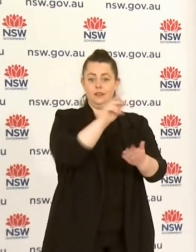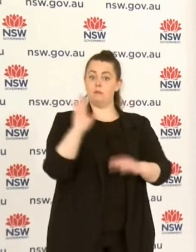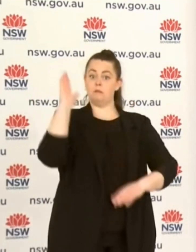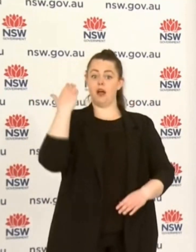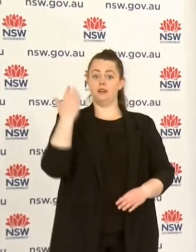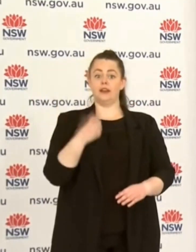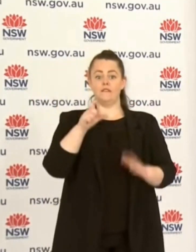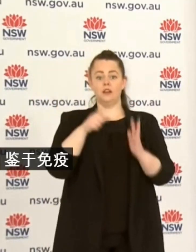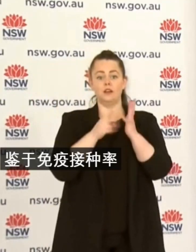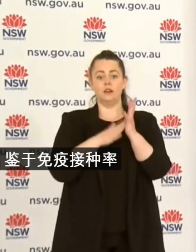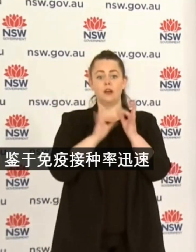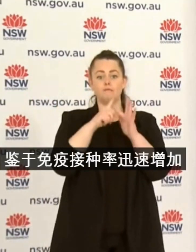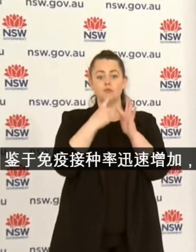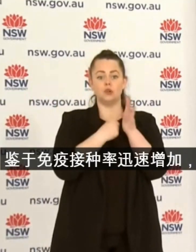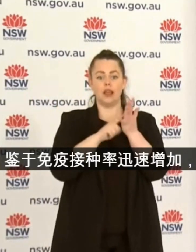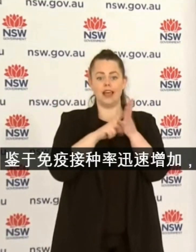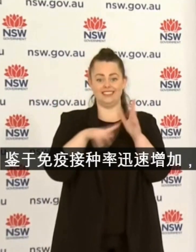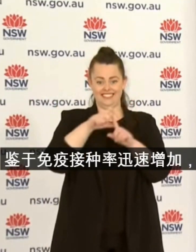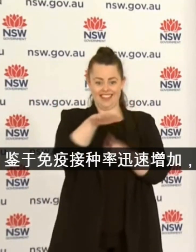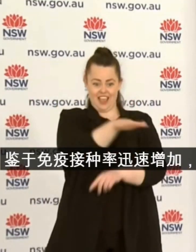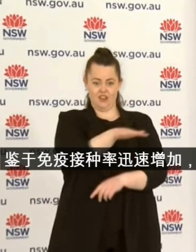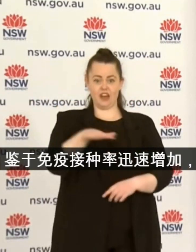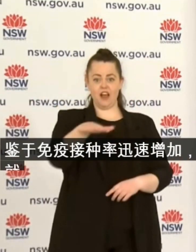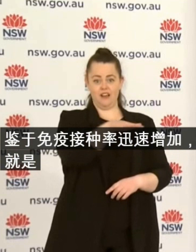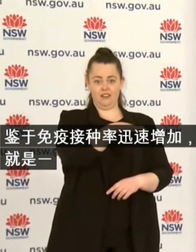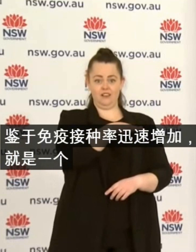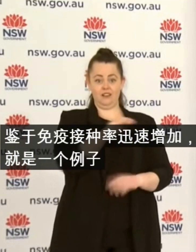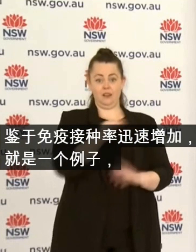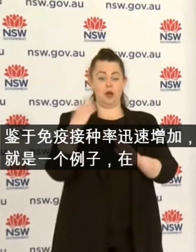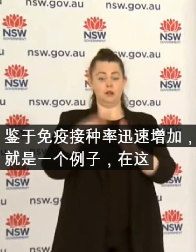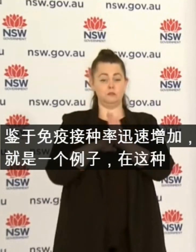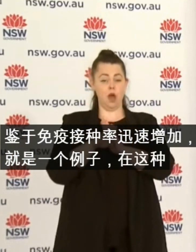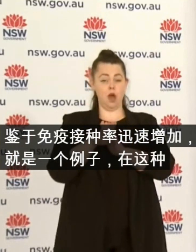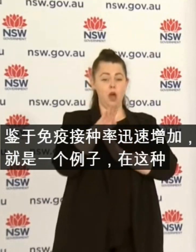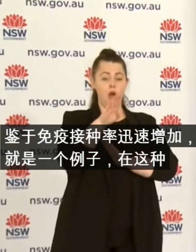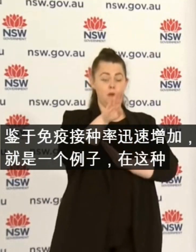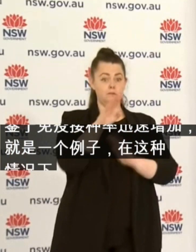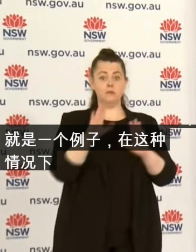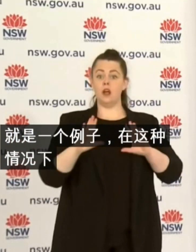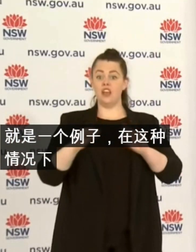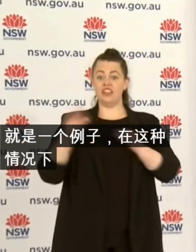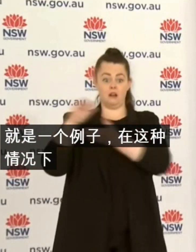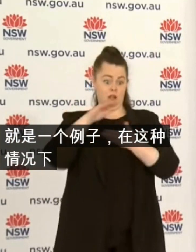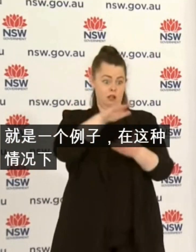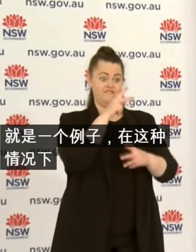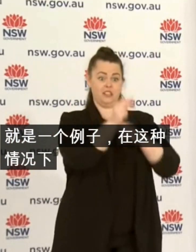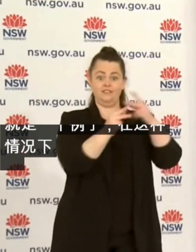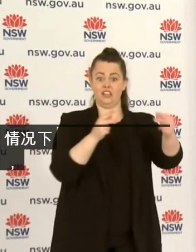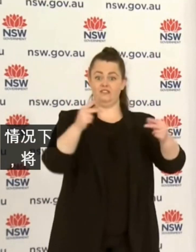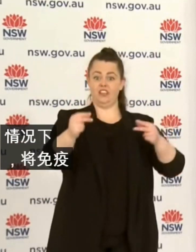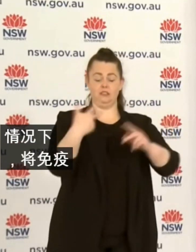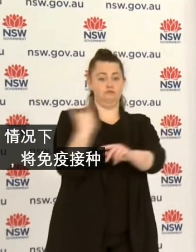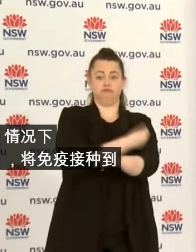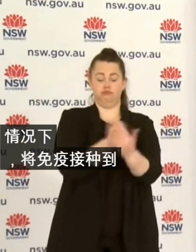flattening in the light of rapidly increasing immunisation rates is an example of that, where